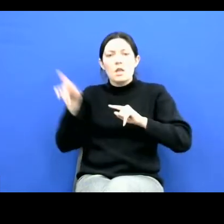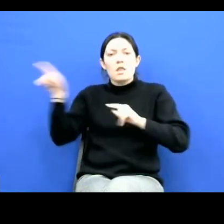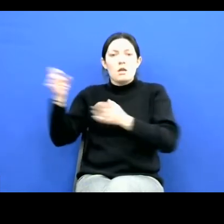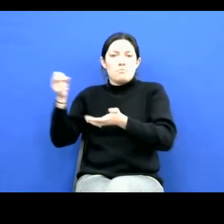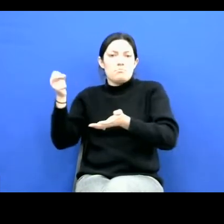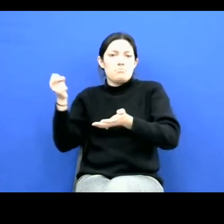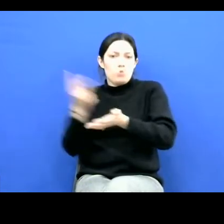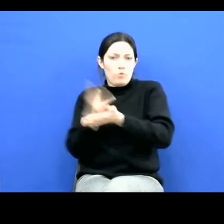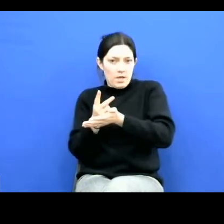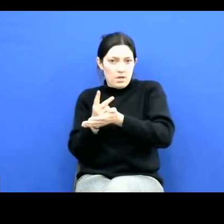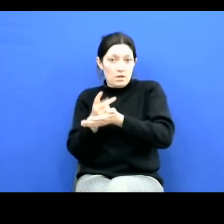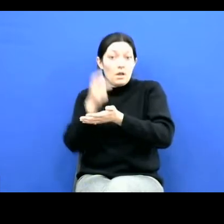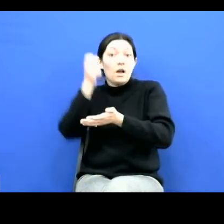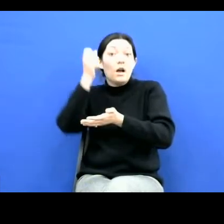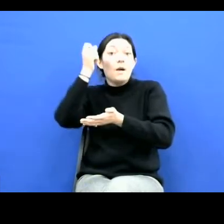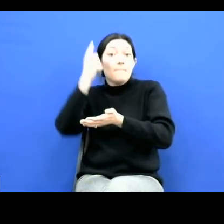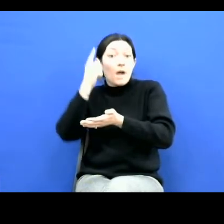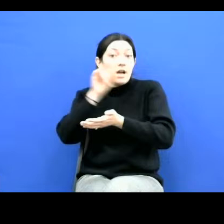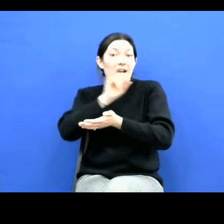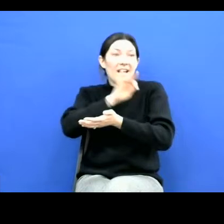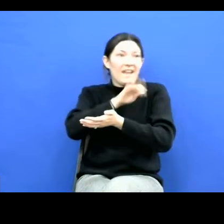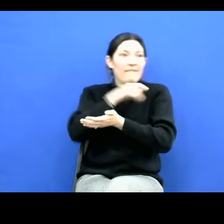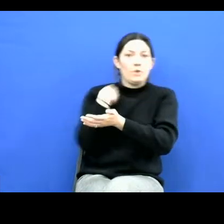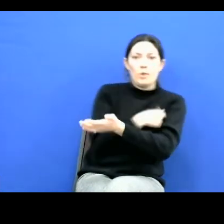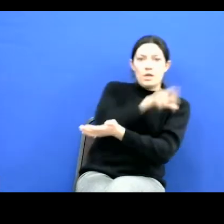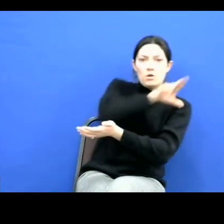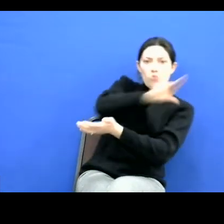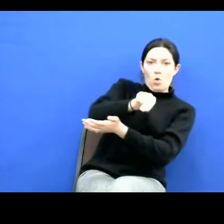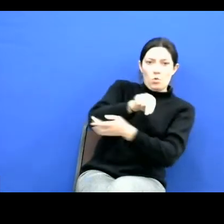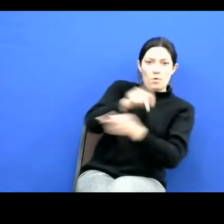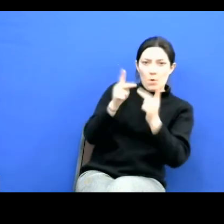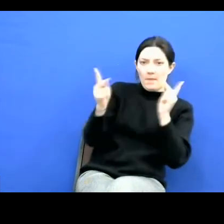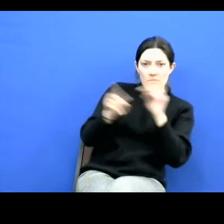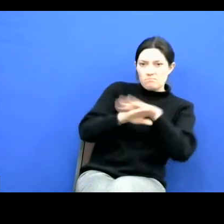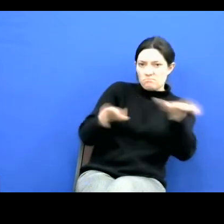is meaningless if the special use permit is not issued.